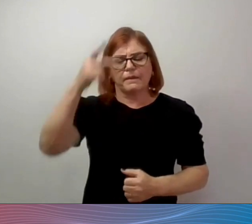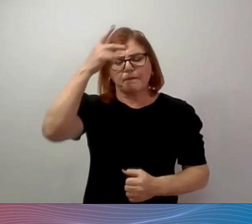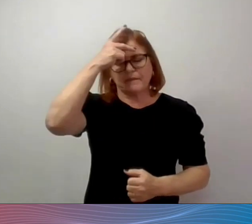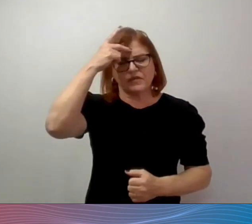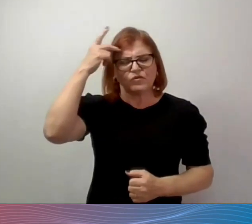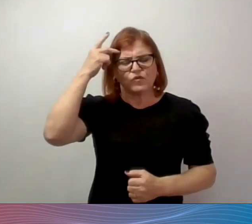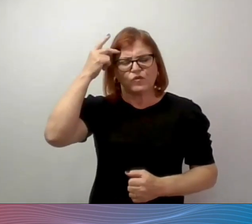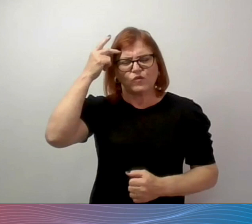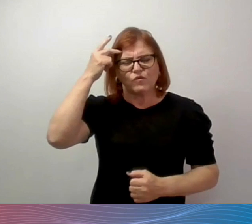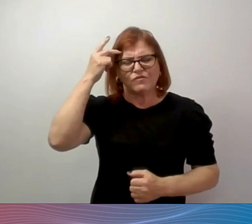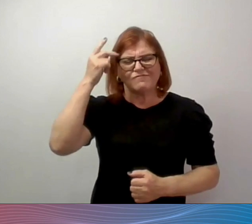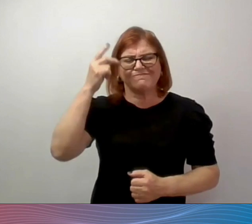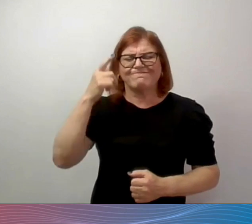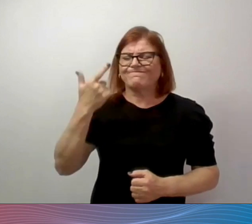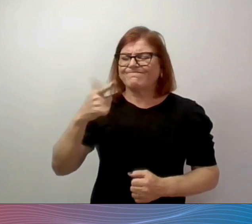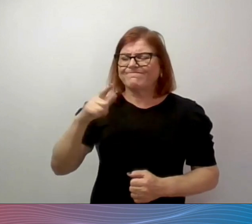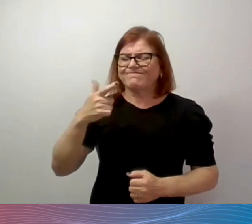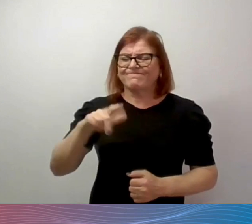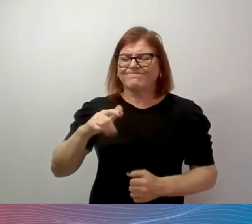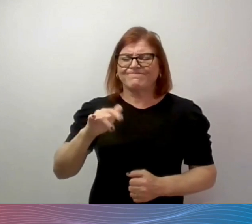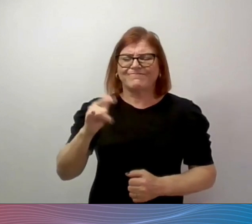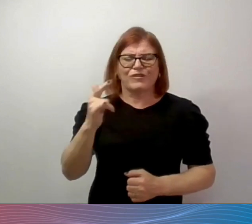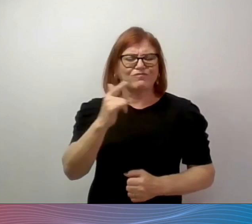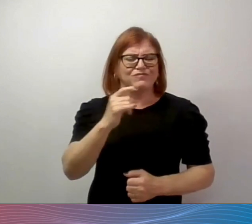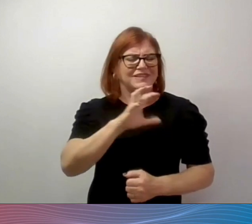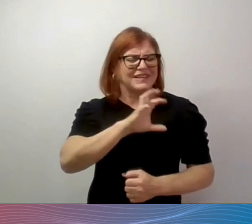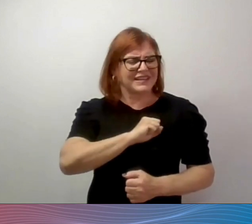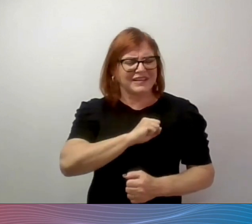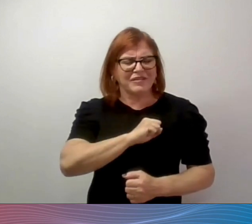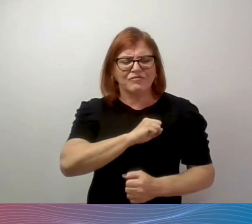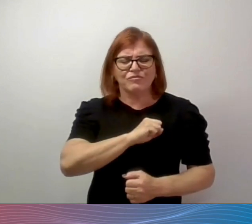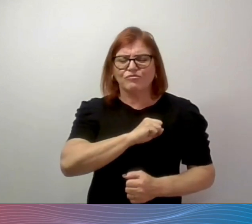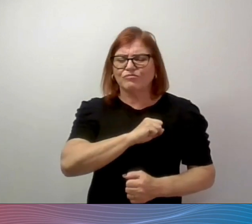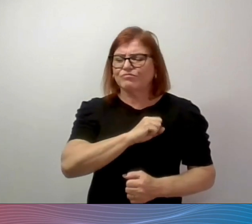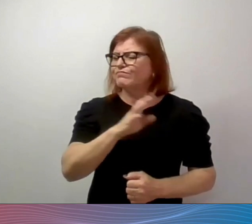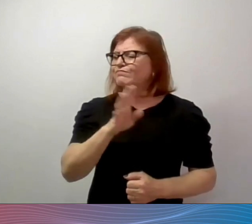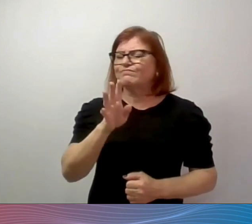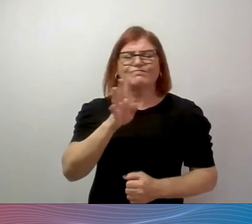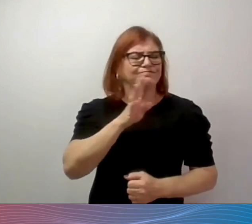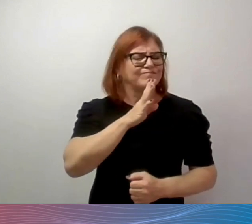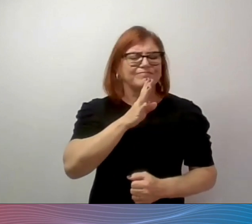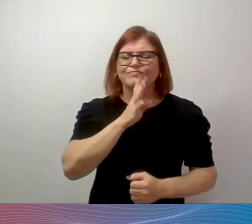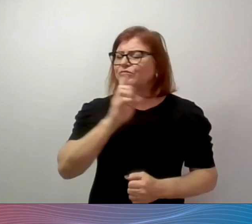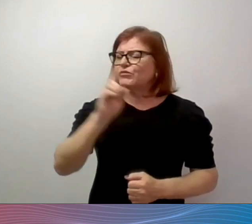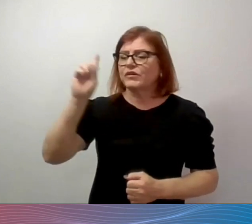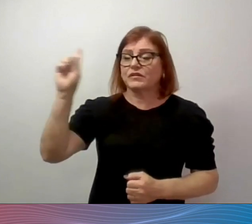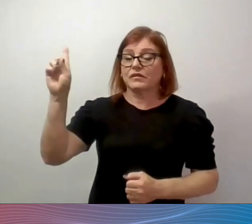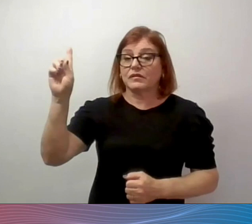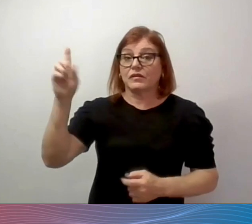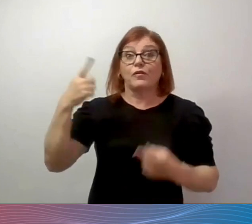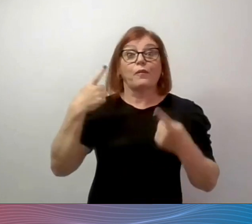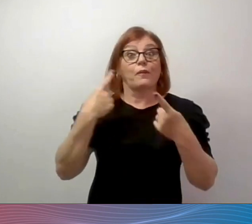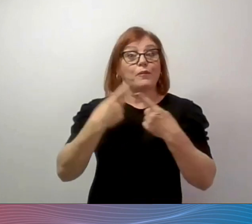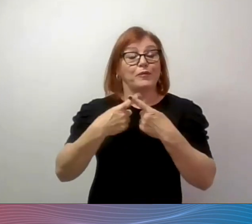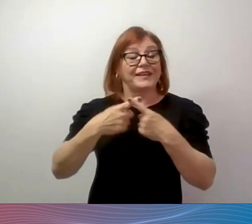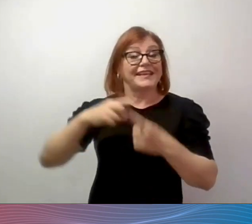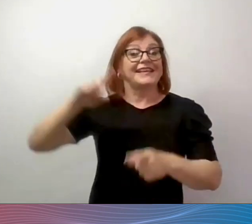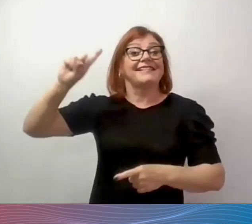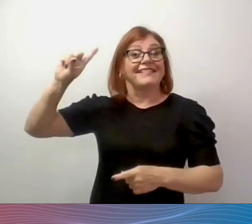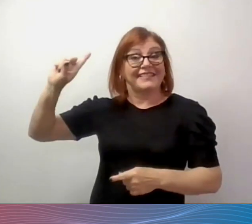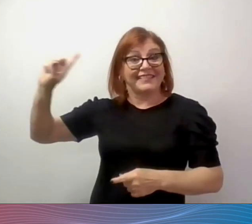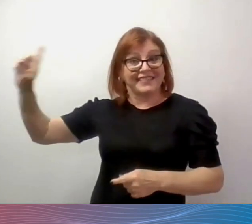He who does not love does not know God. Pois Deus é amor. For God is